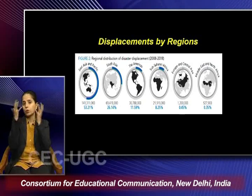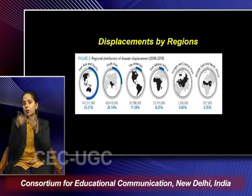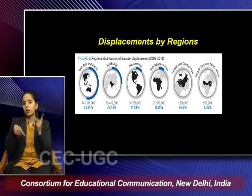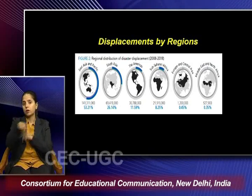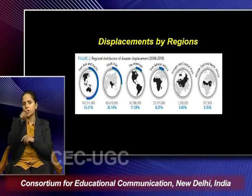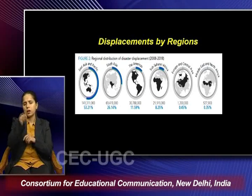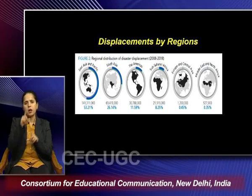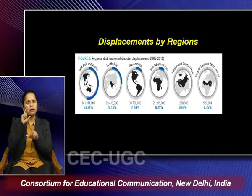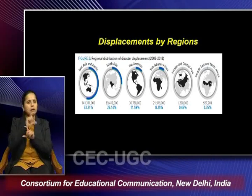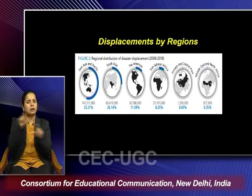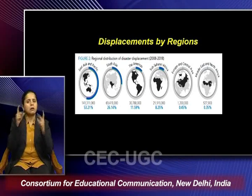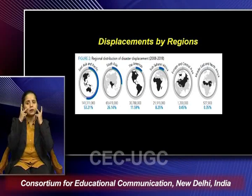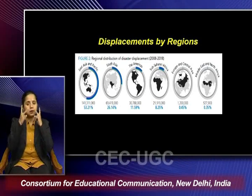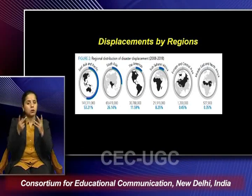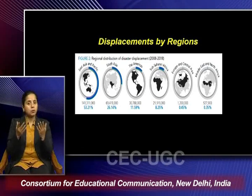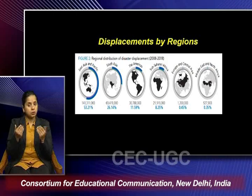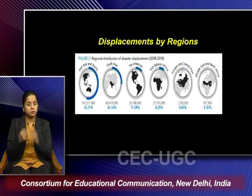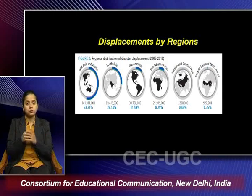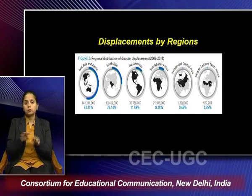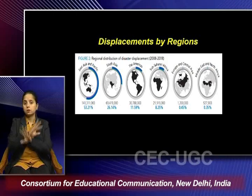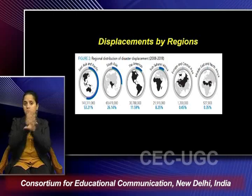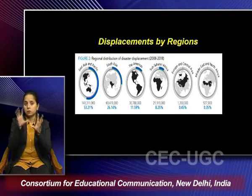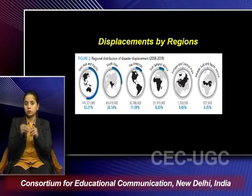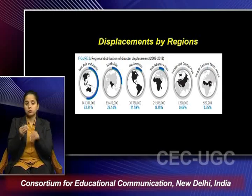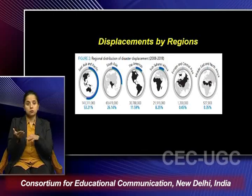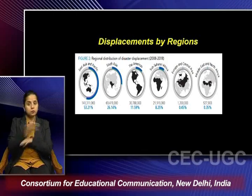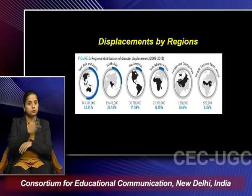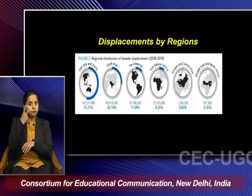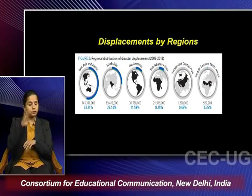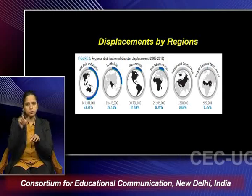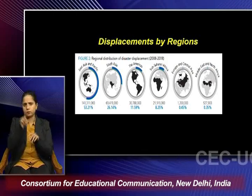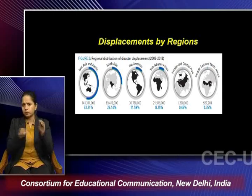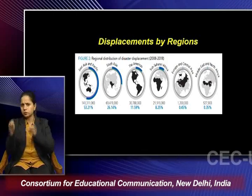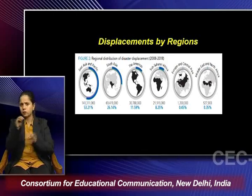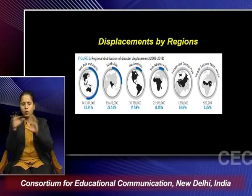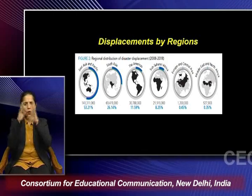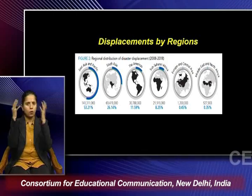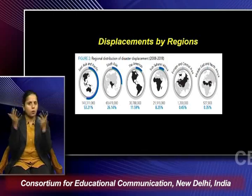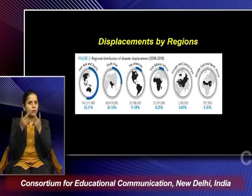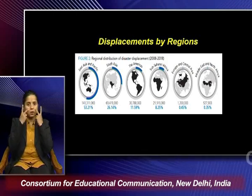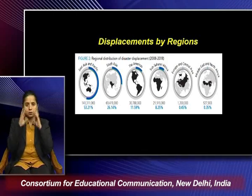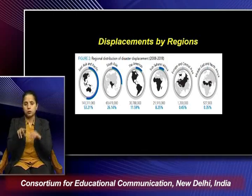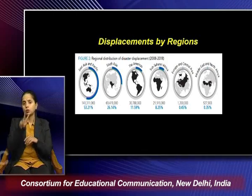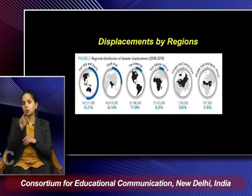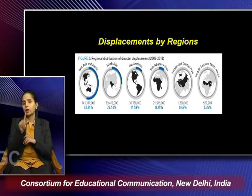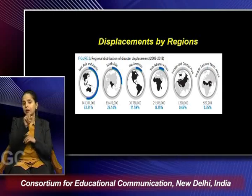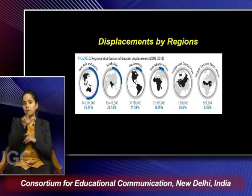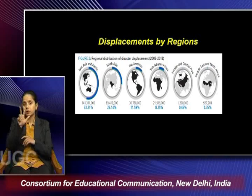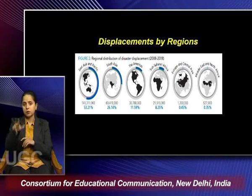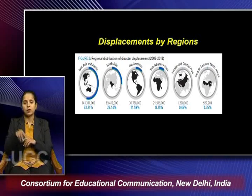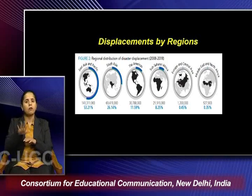can clearly see that of all the displacement that happened globally in recent 2018, more